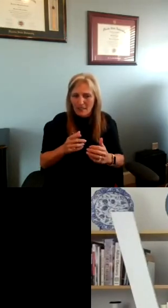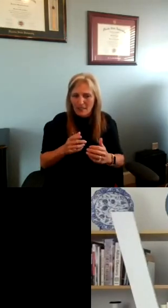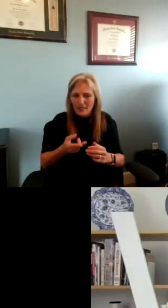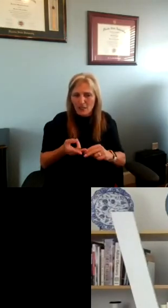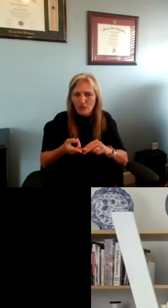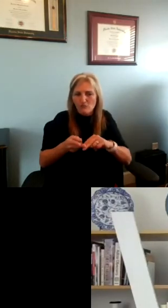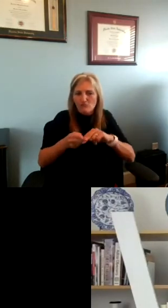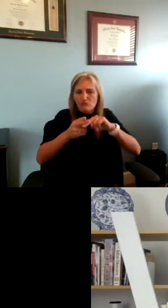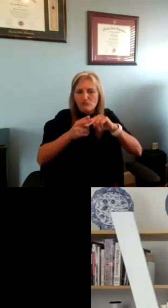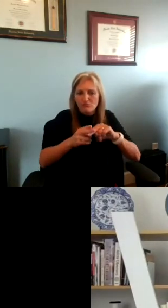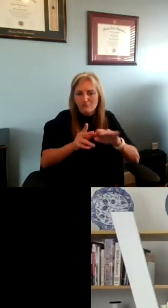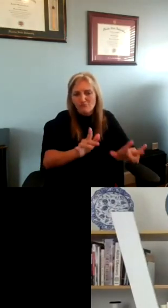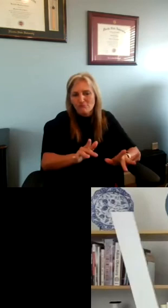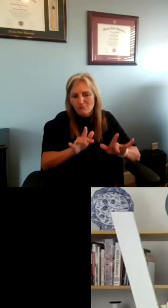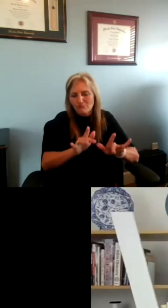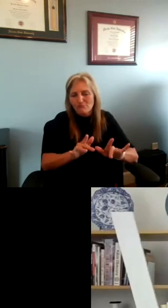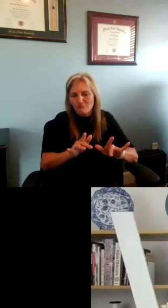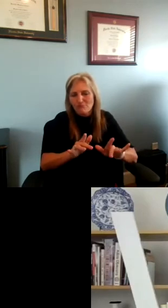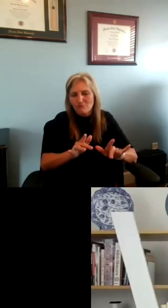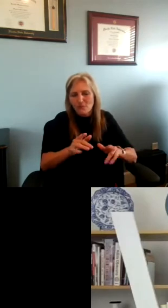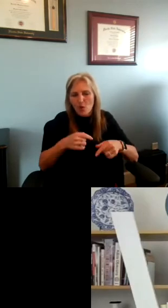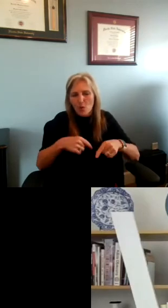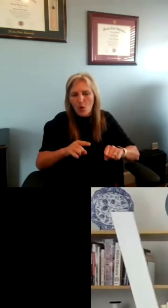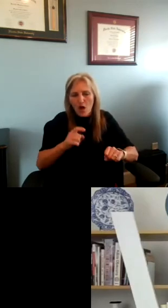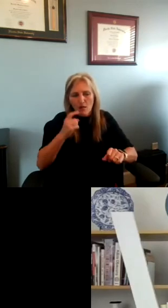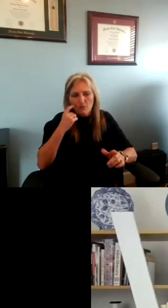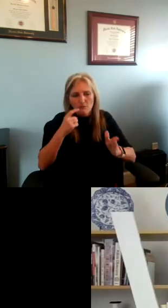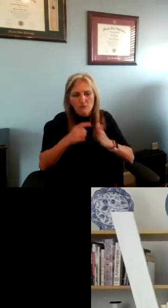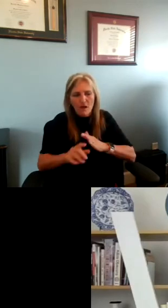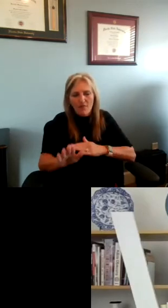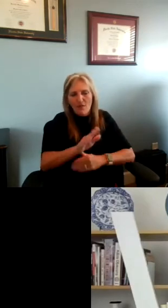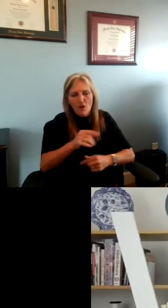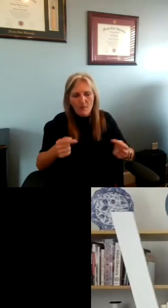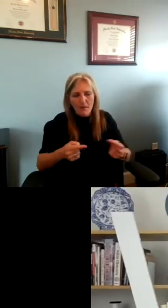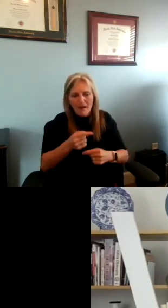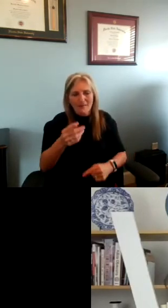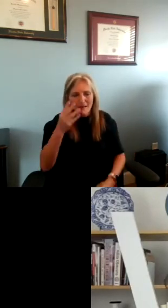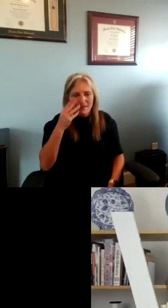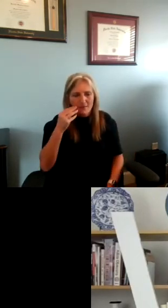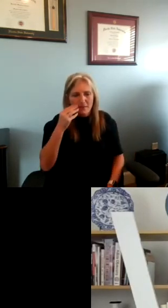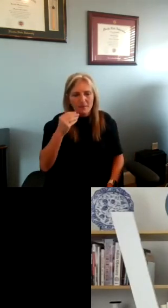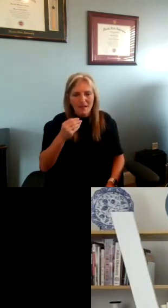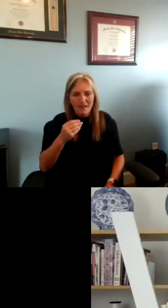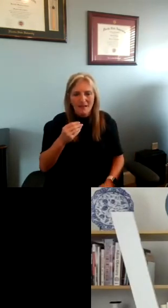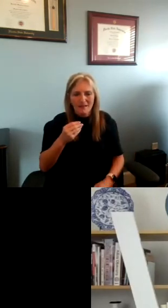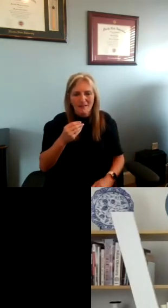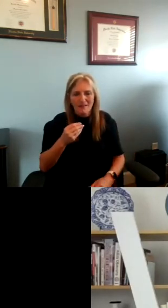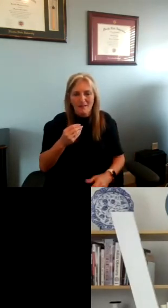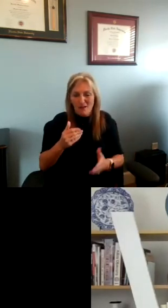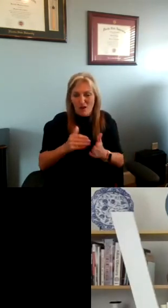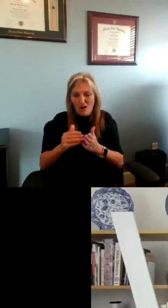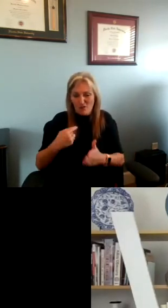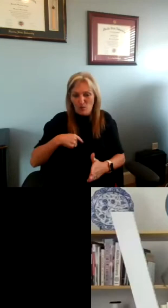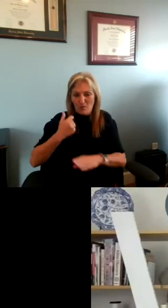while acknowledging the pain that some people experience, even while oftentimes blaming the wrong source for that pain?